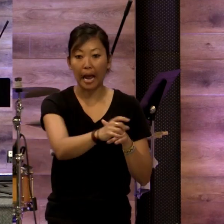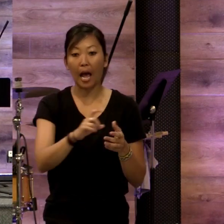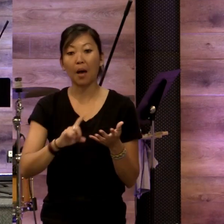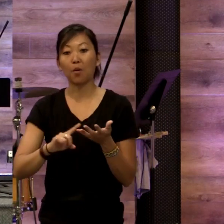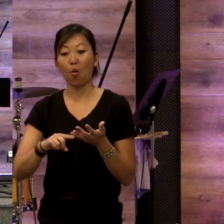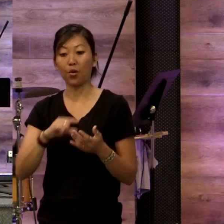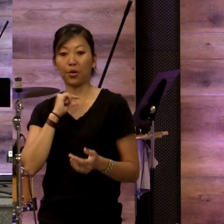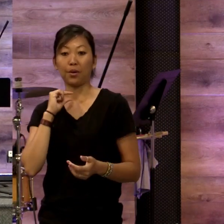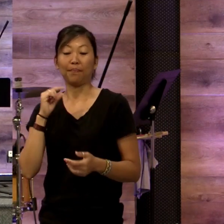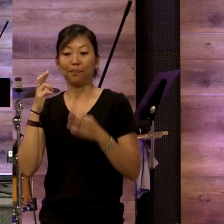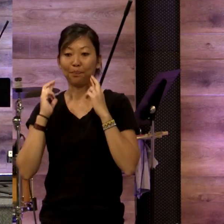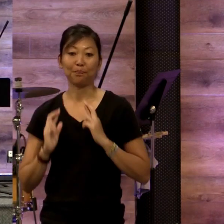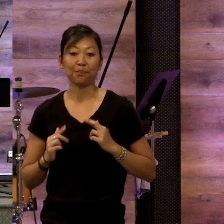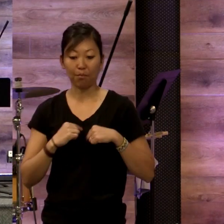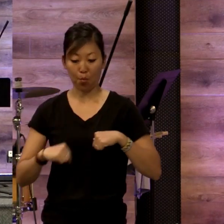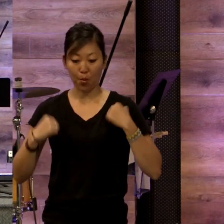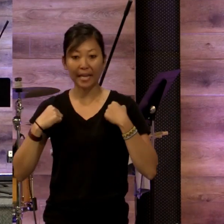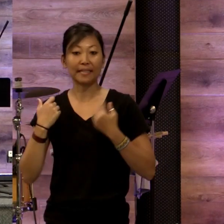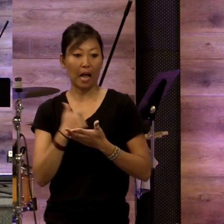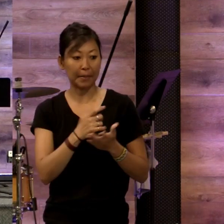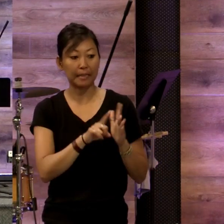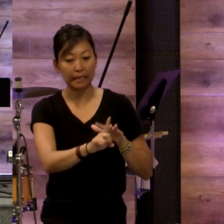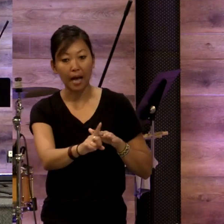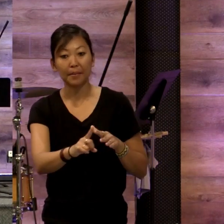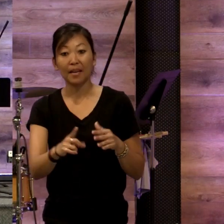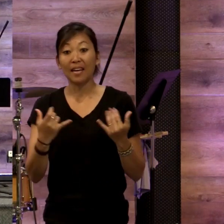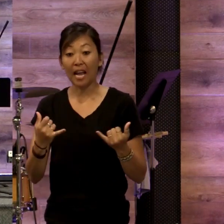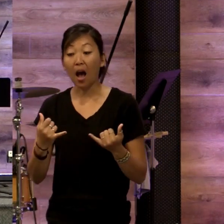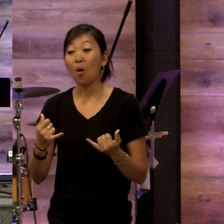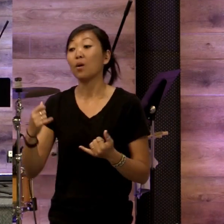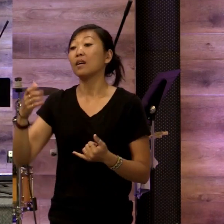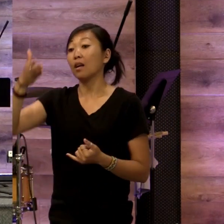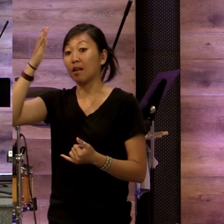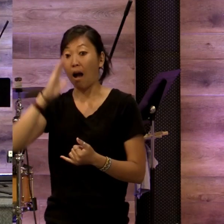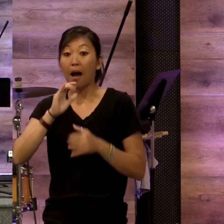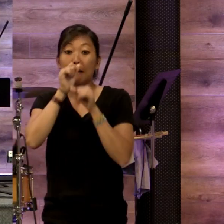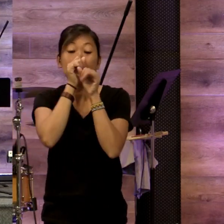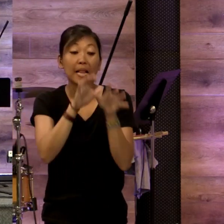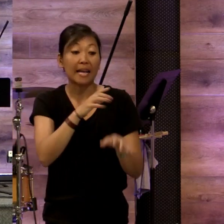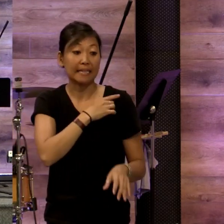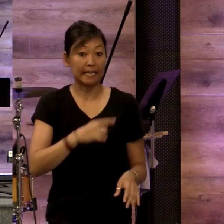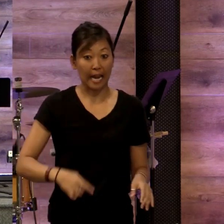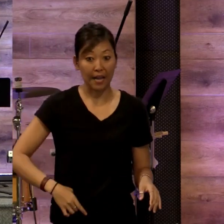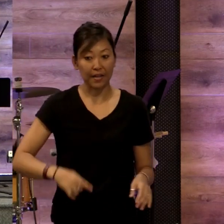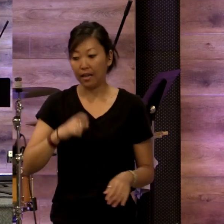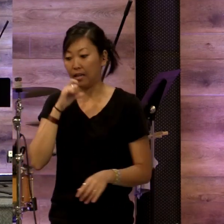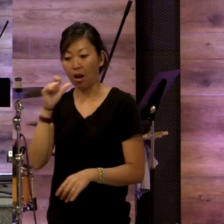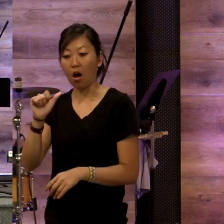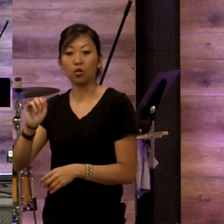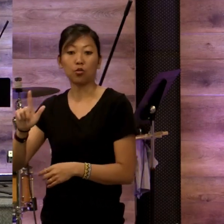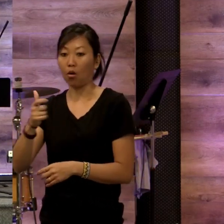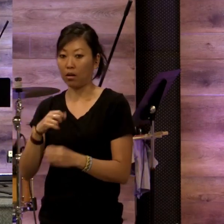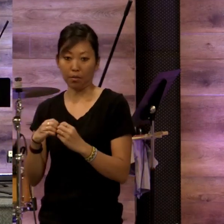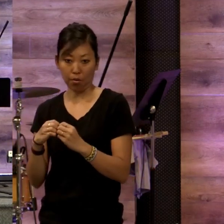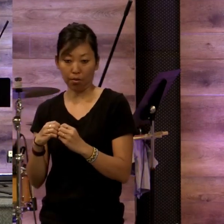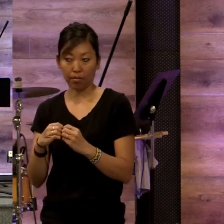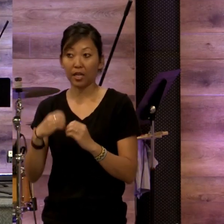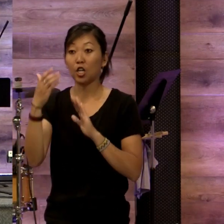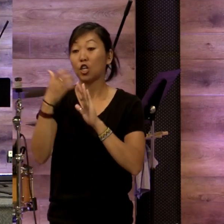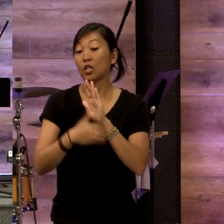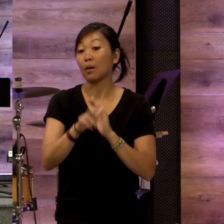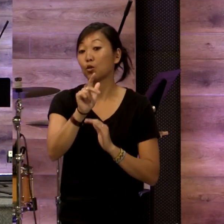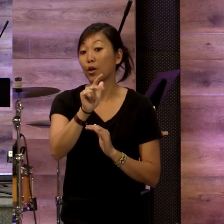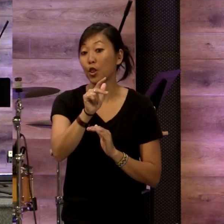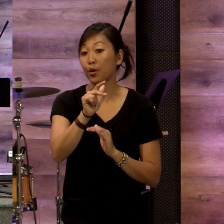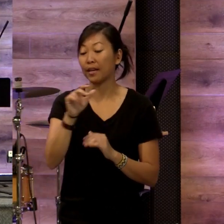and blessing is now on David and not on Saul, helping David out along the way. And at the end of chapter 23, Saul is